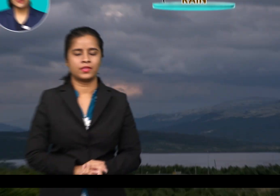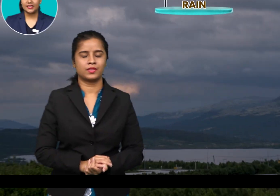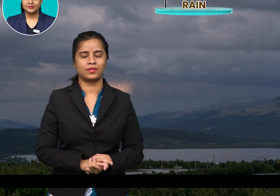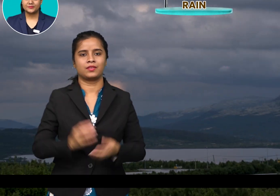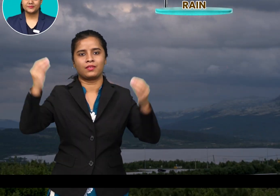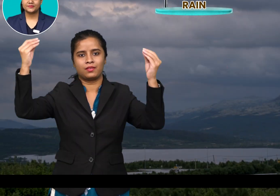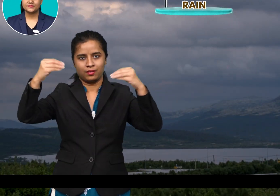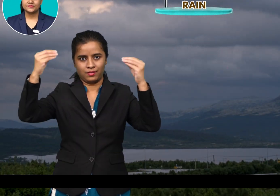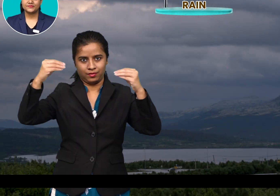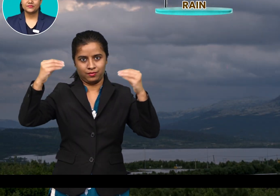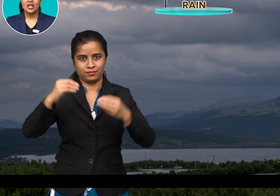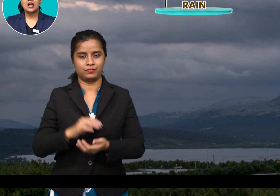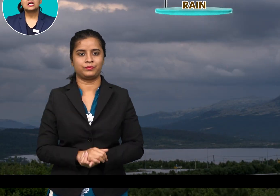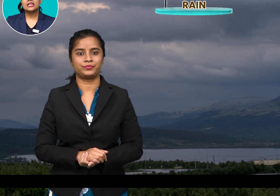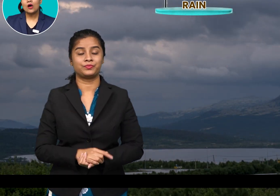Rain.